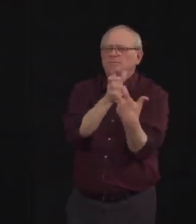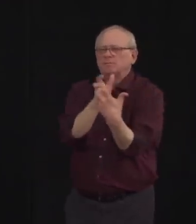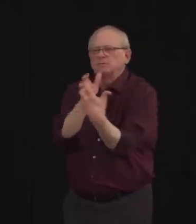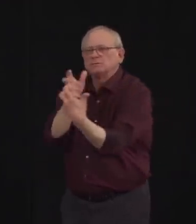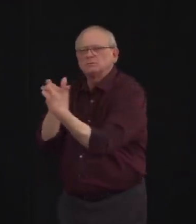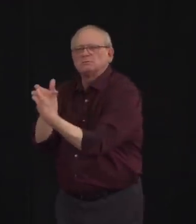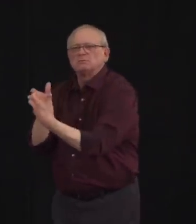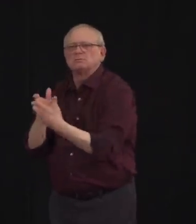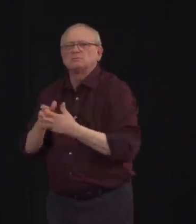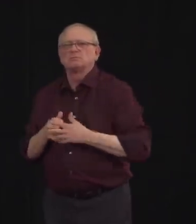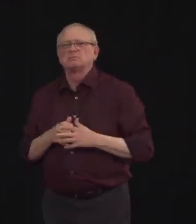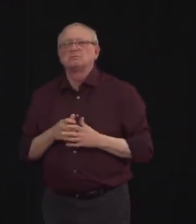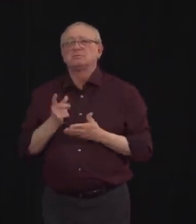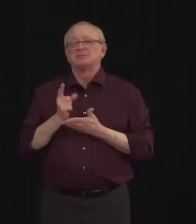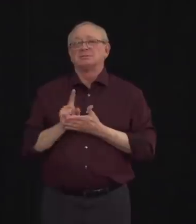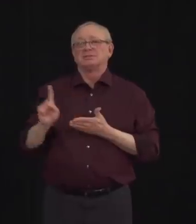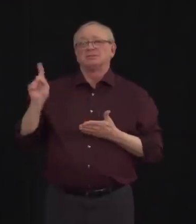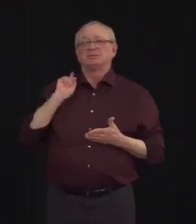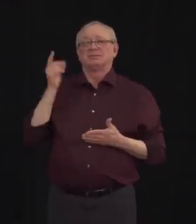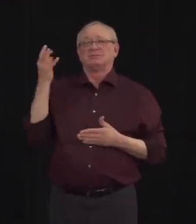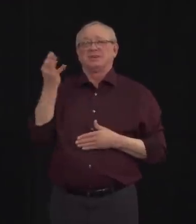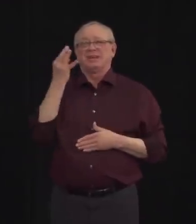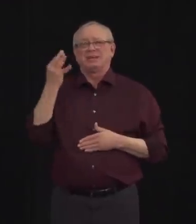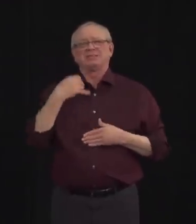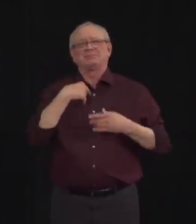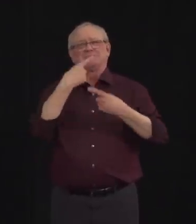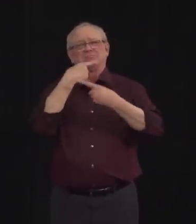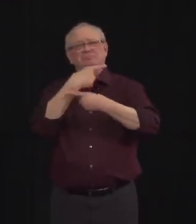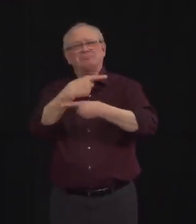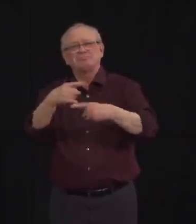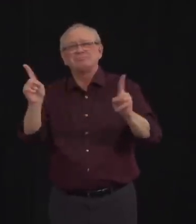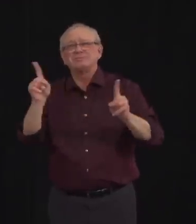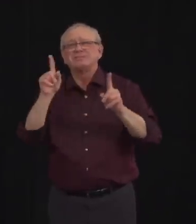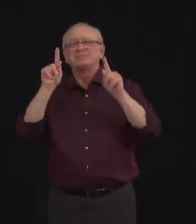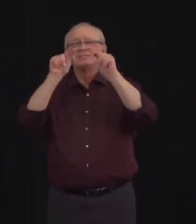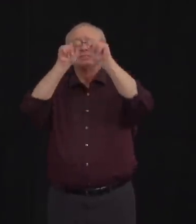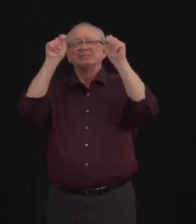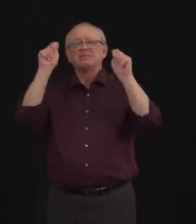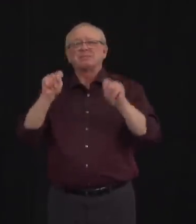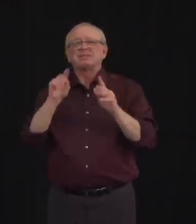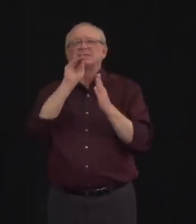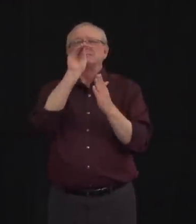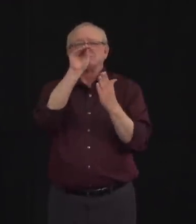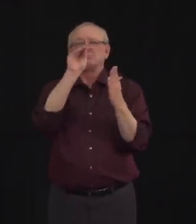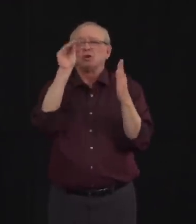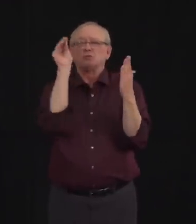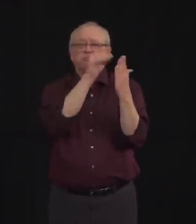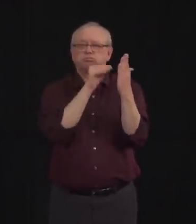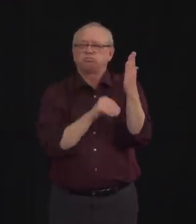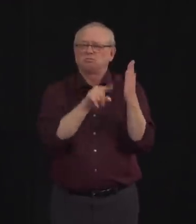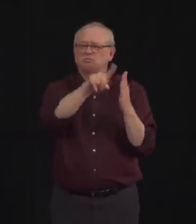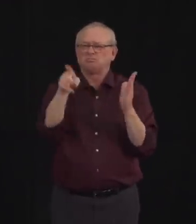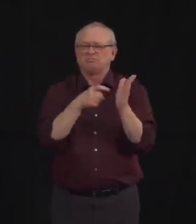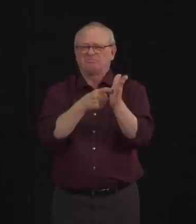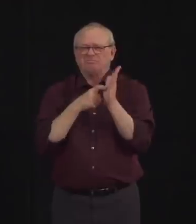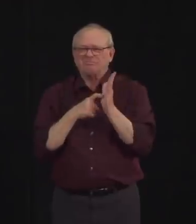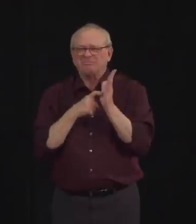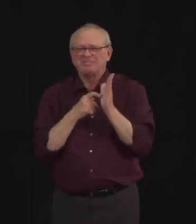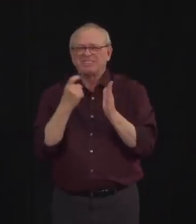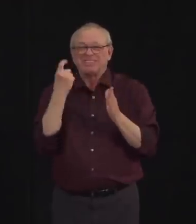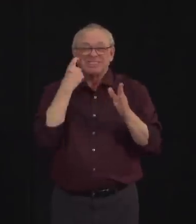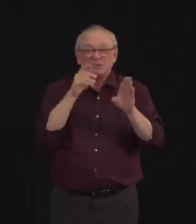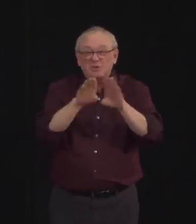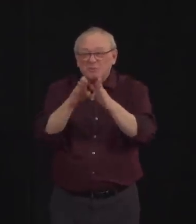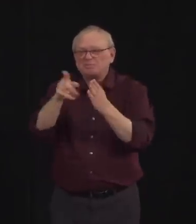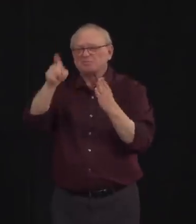was mandatory for businesses that are reopening at this time. After hearing feedback from many stakeholders, we have